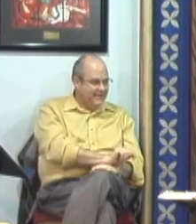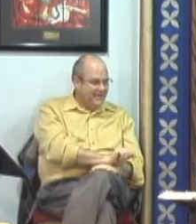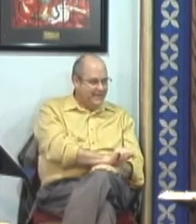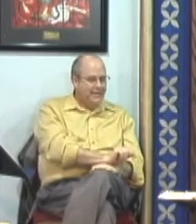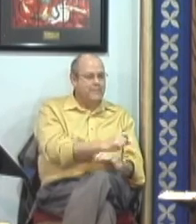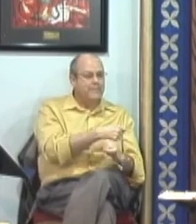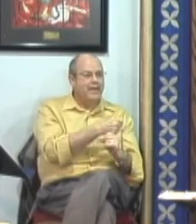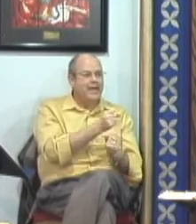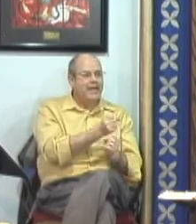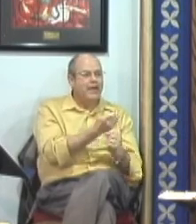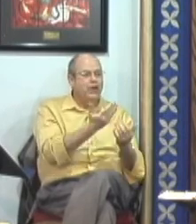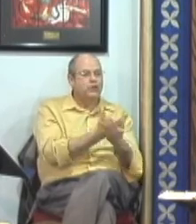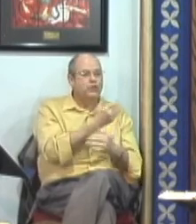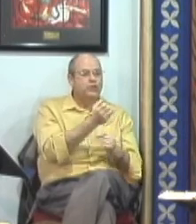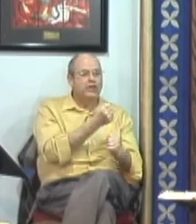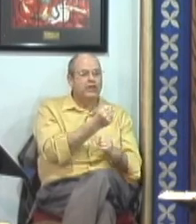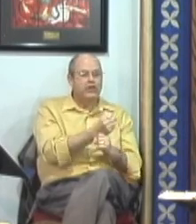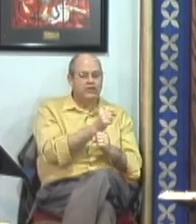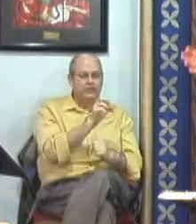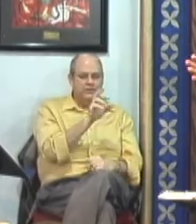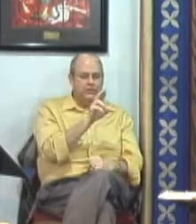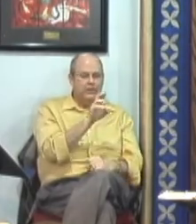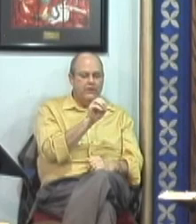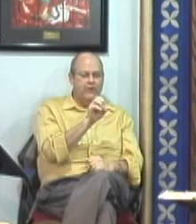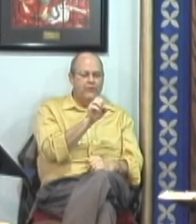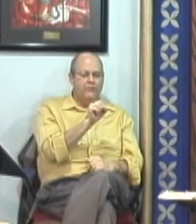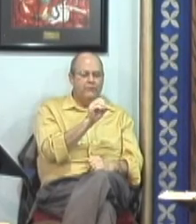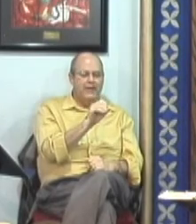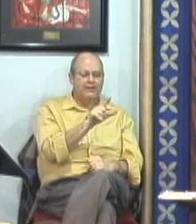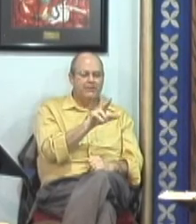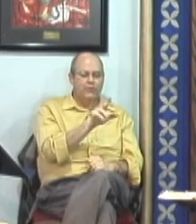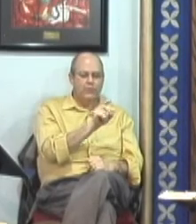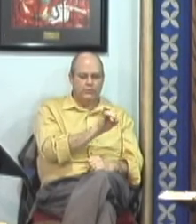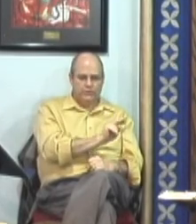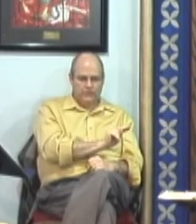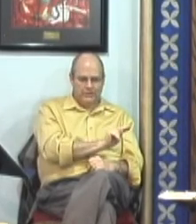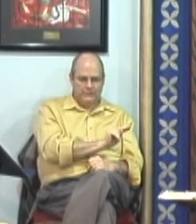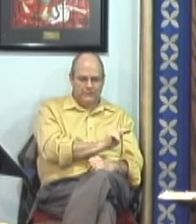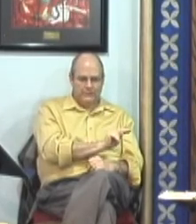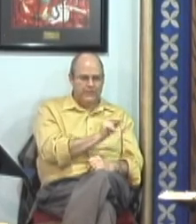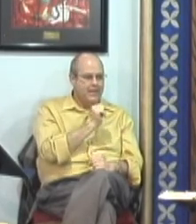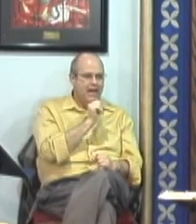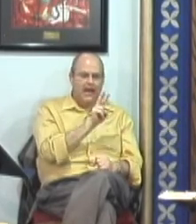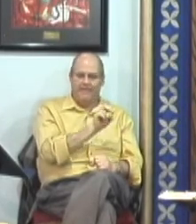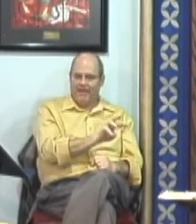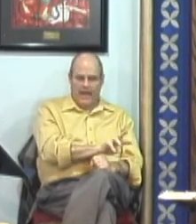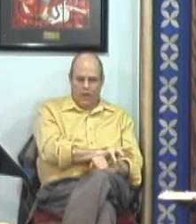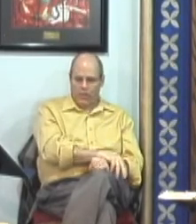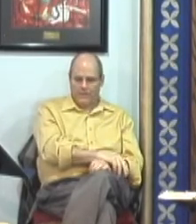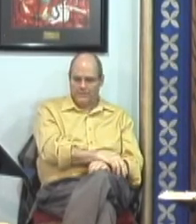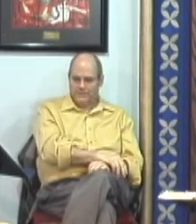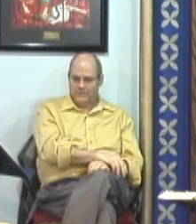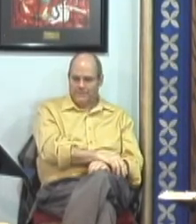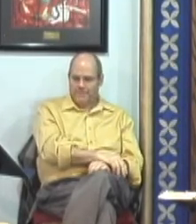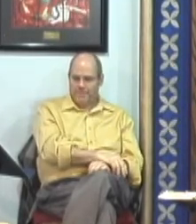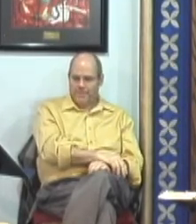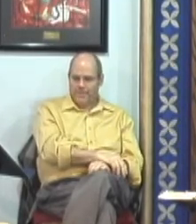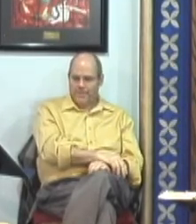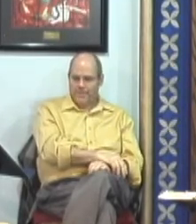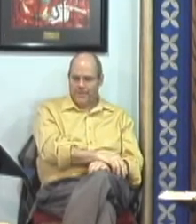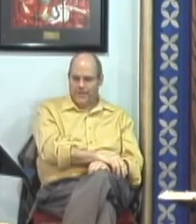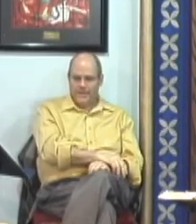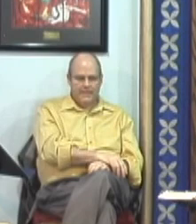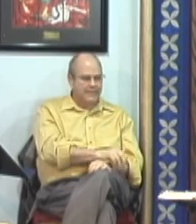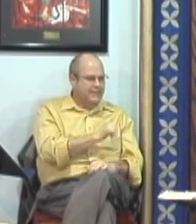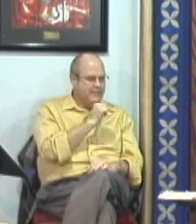to make a New Year's resolution, which is not a vow. I'm not asking you to make a vow. Rabbi Ben said, I don't like New Year's vows because we get in